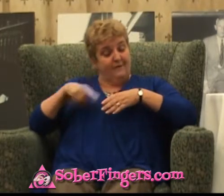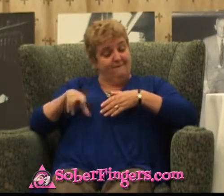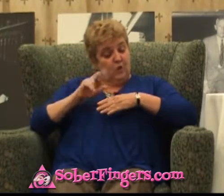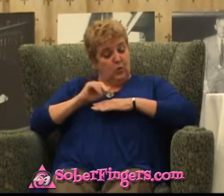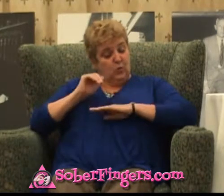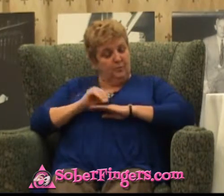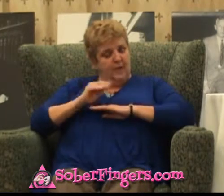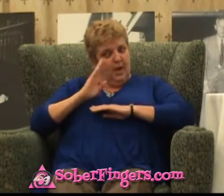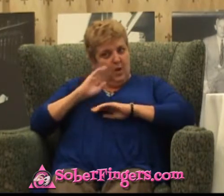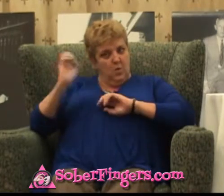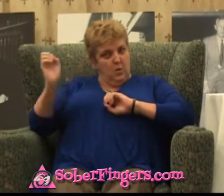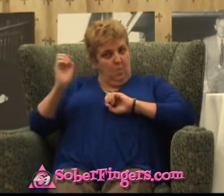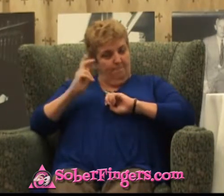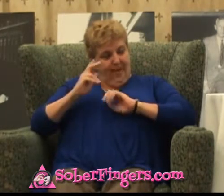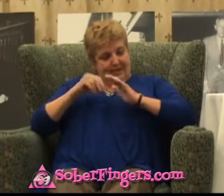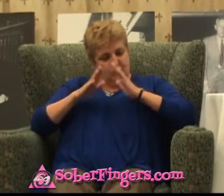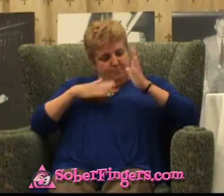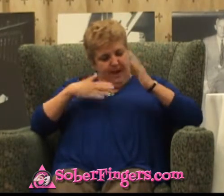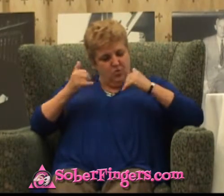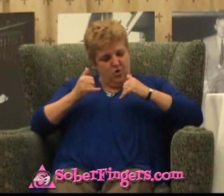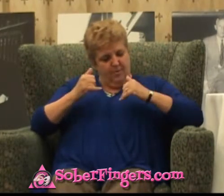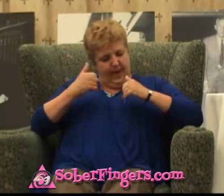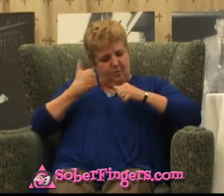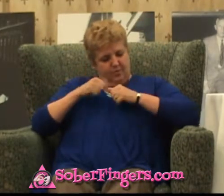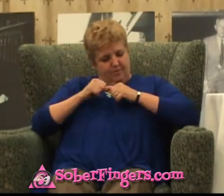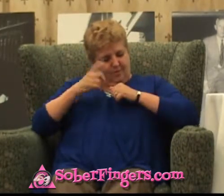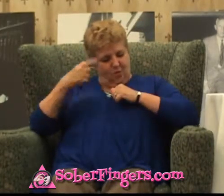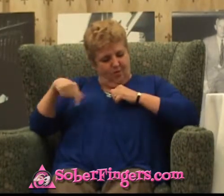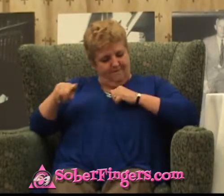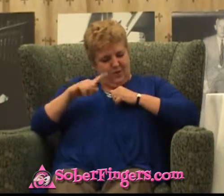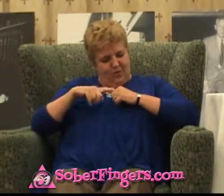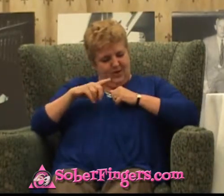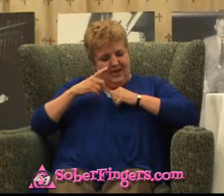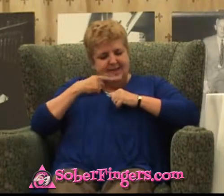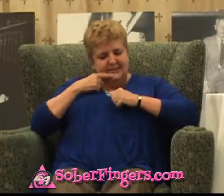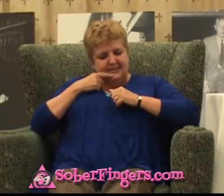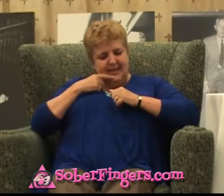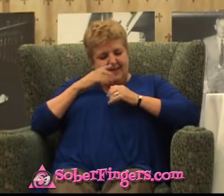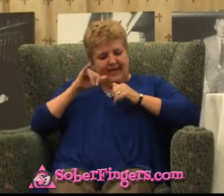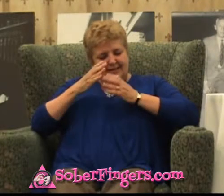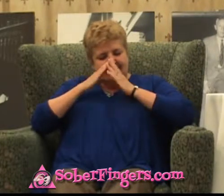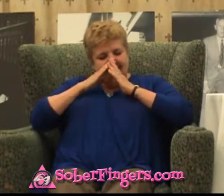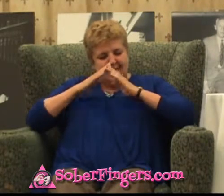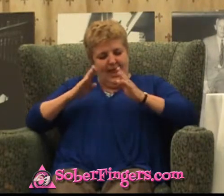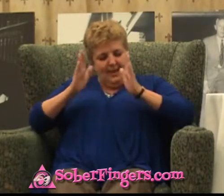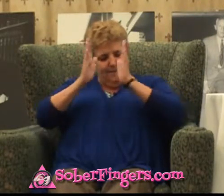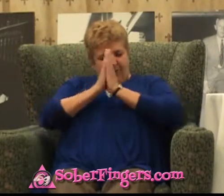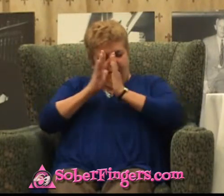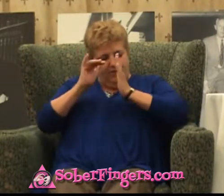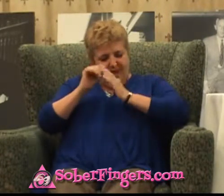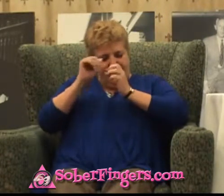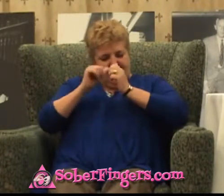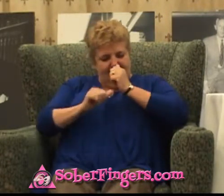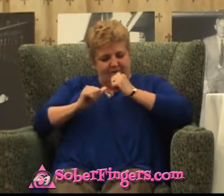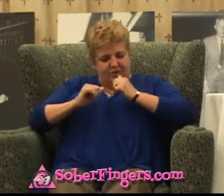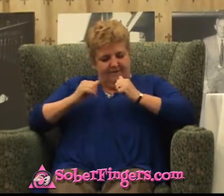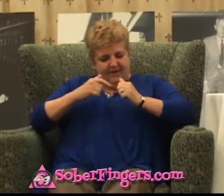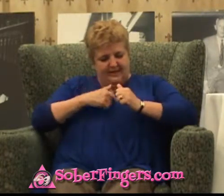that room with me and say that silent prayer that got each and every one of us a seat in the rooms of